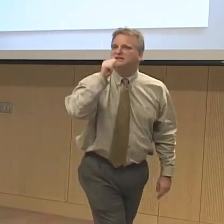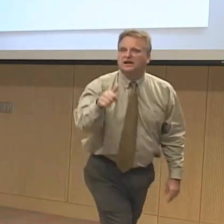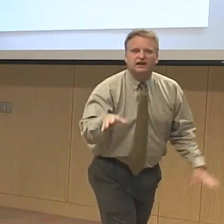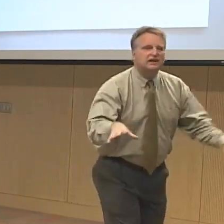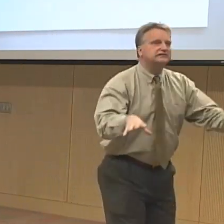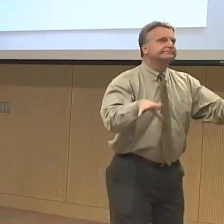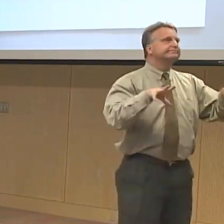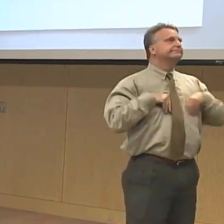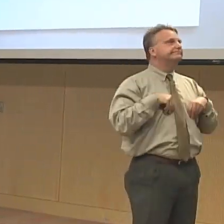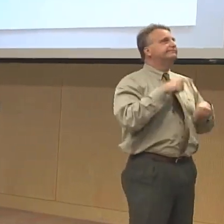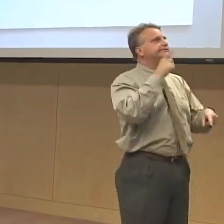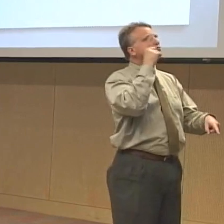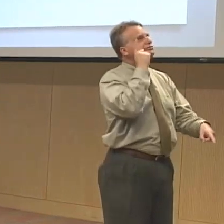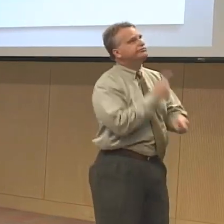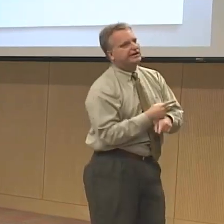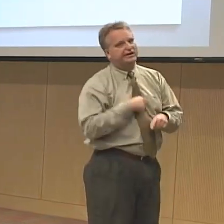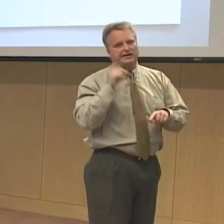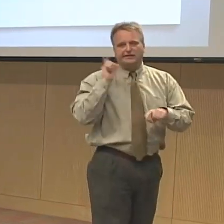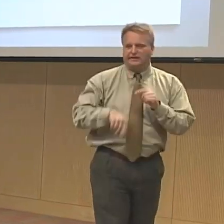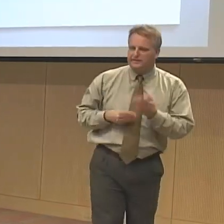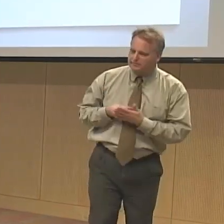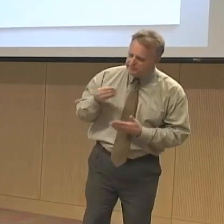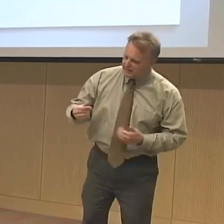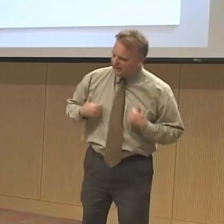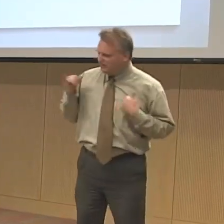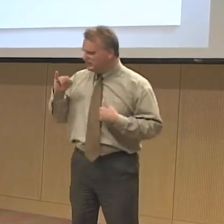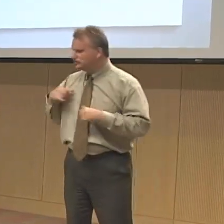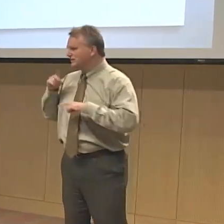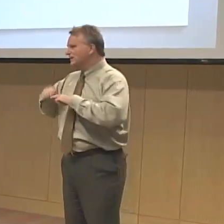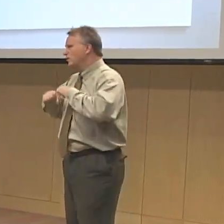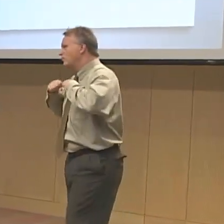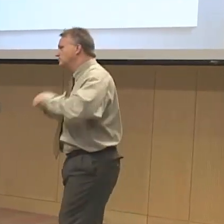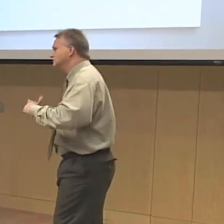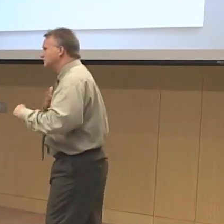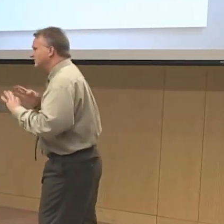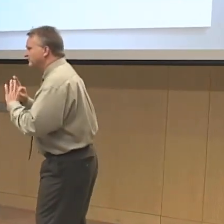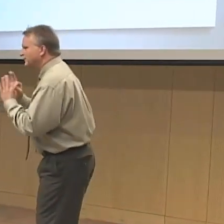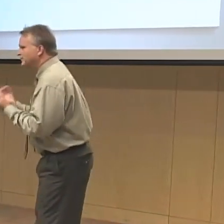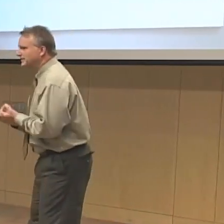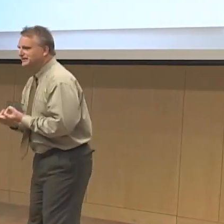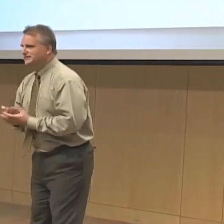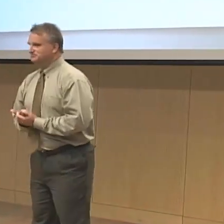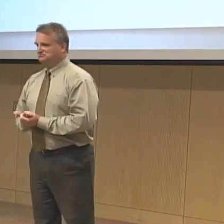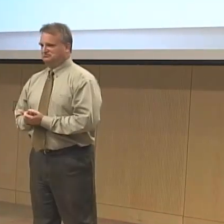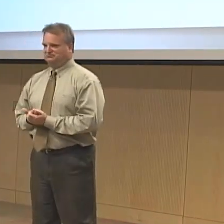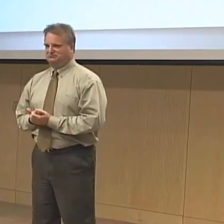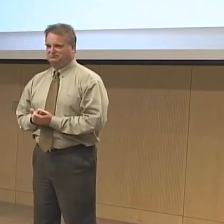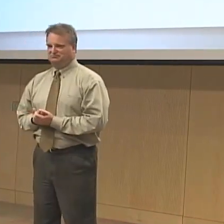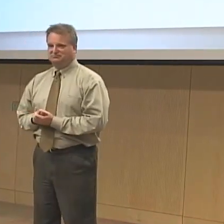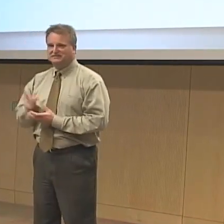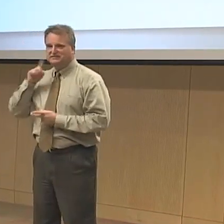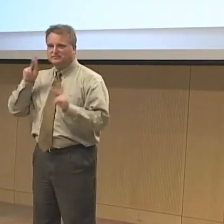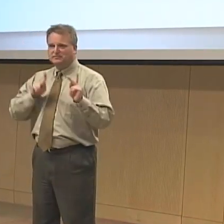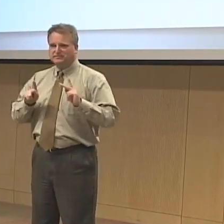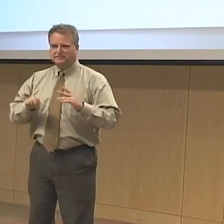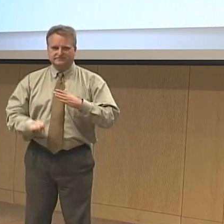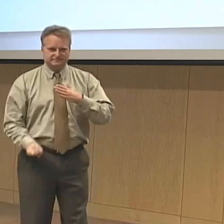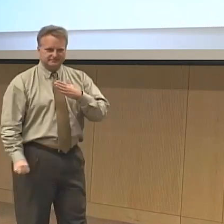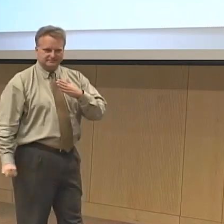Deaf people were not willing to accept that they could not have insurance to support their family.